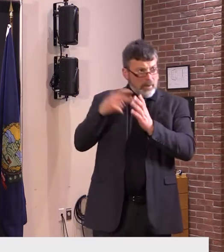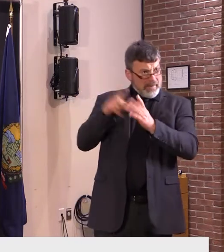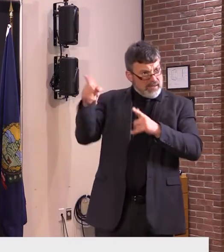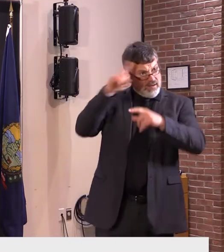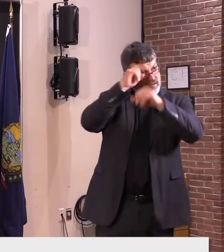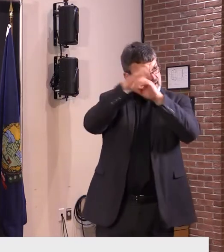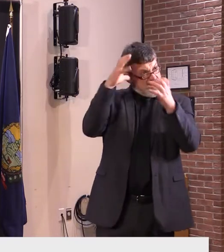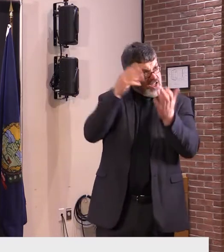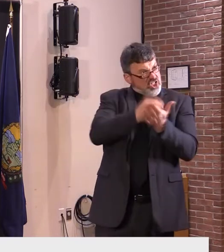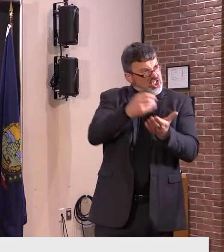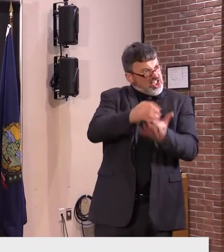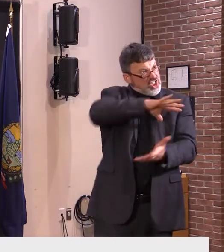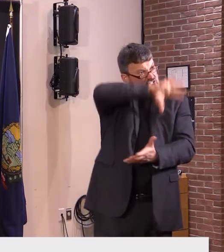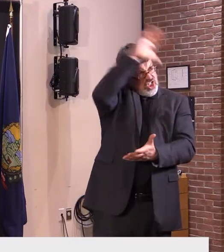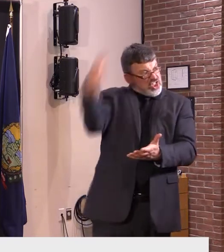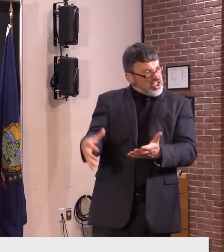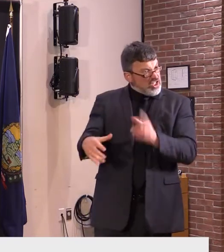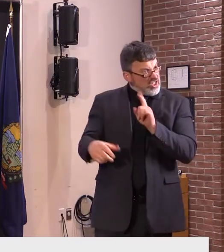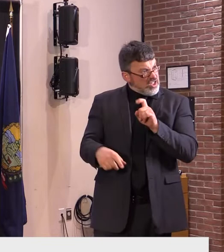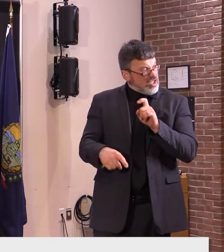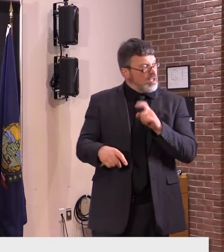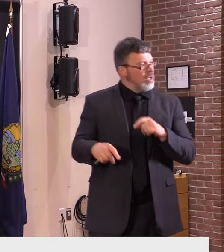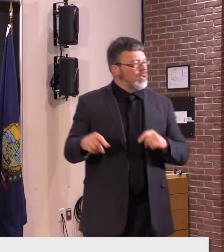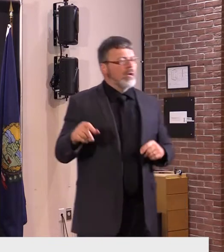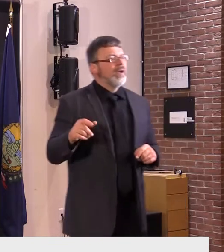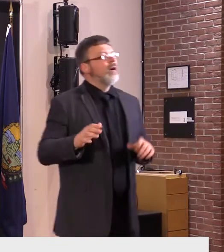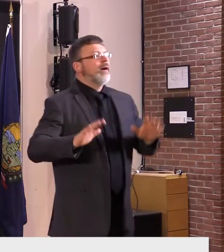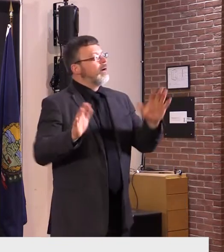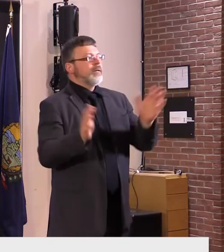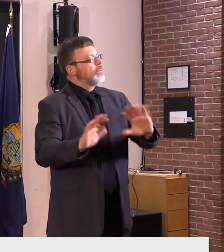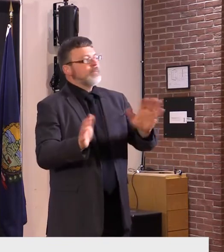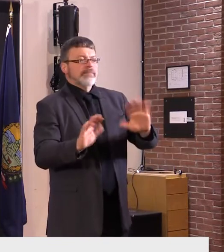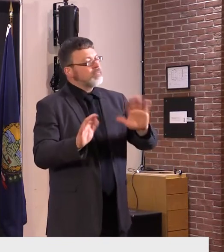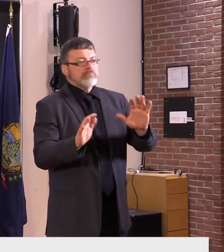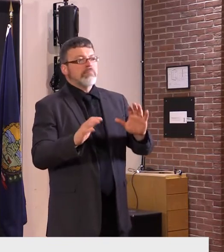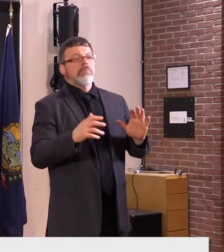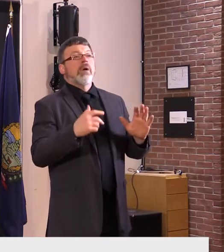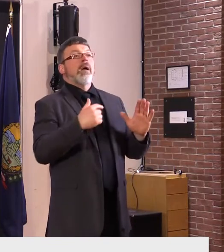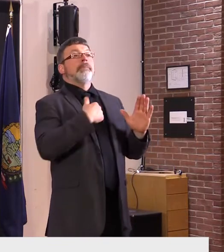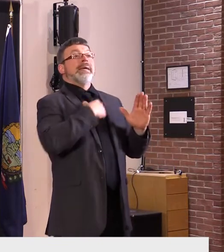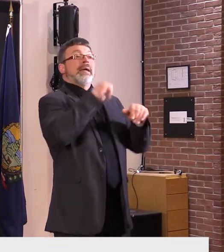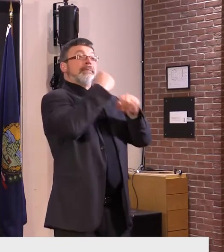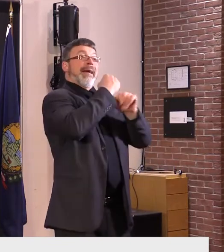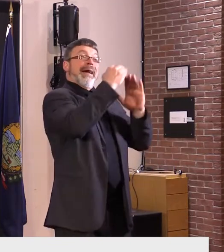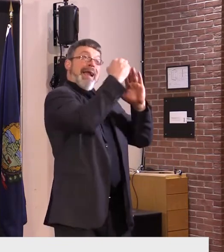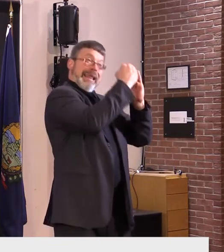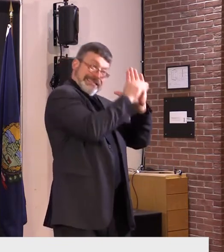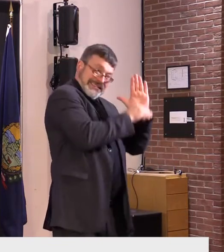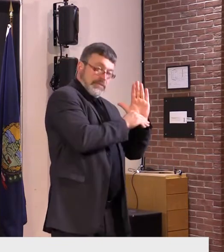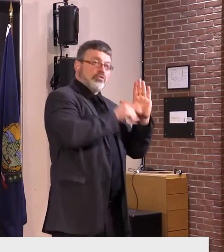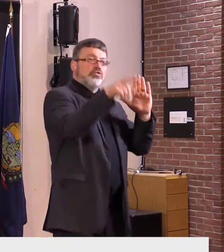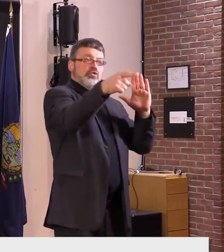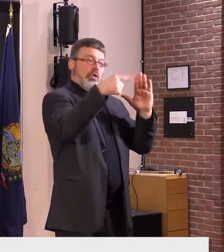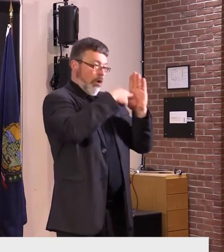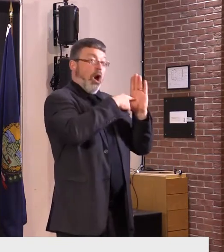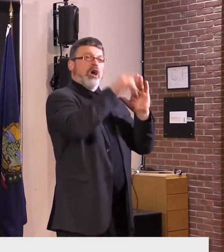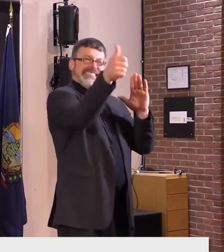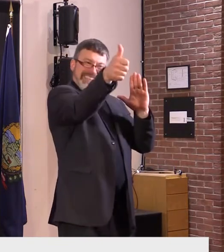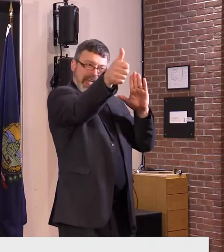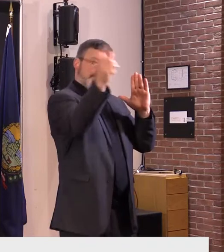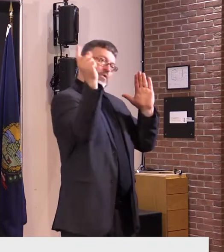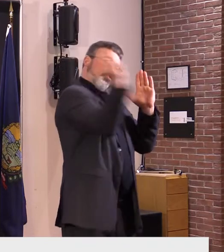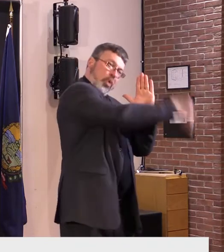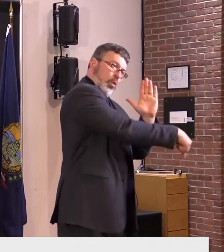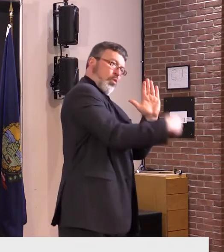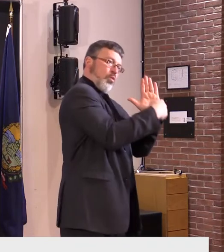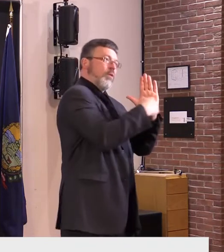is. And because, as Dr. Levine said, we don't think we are at that point of being